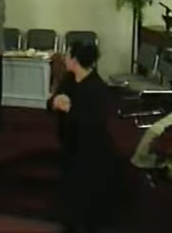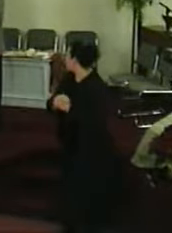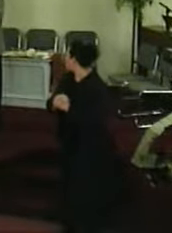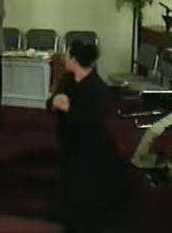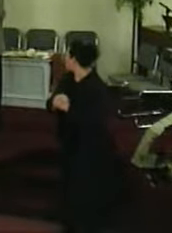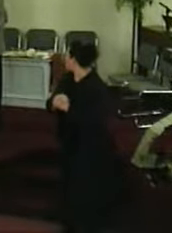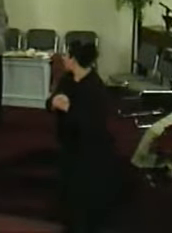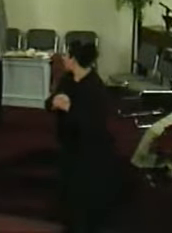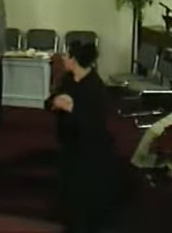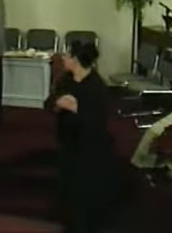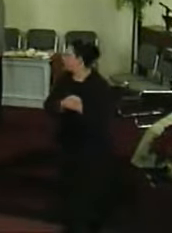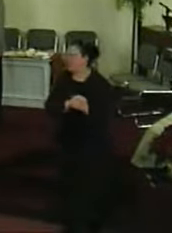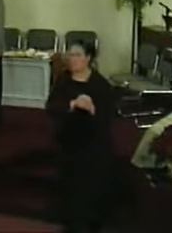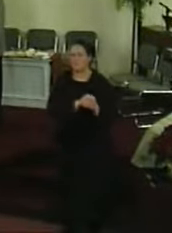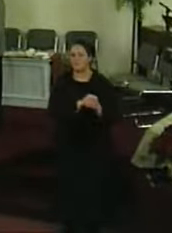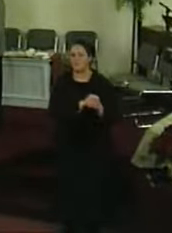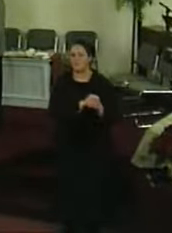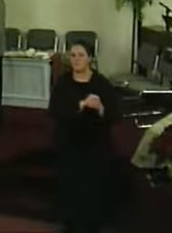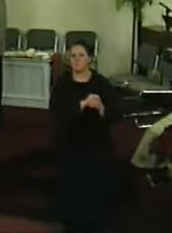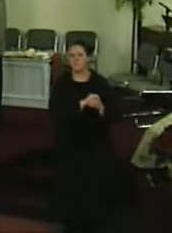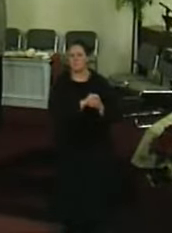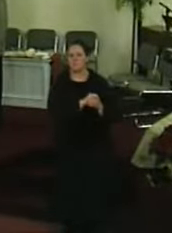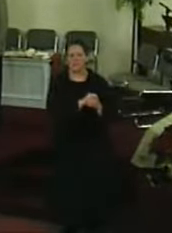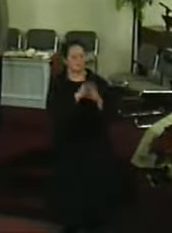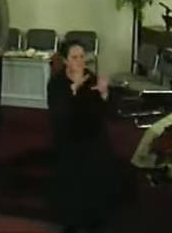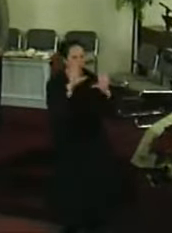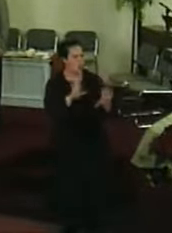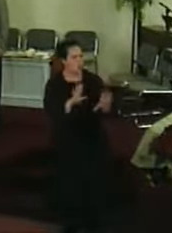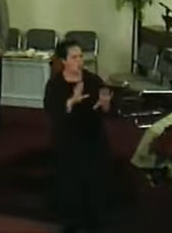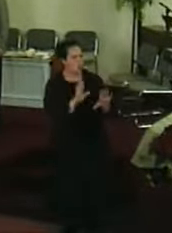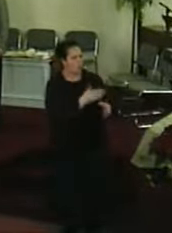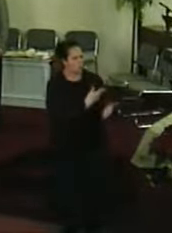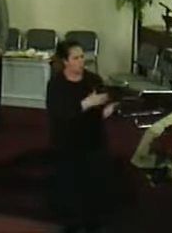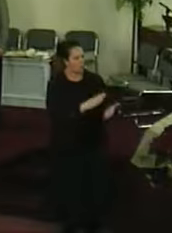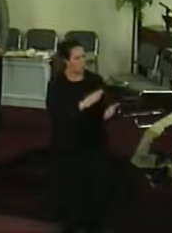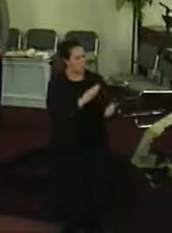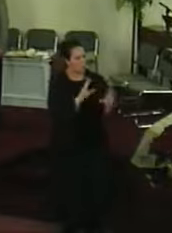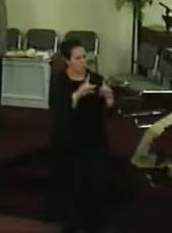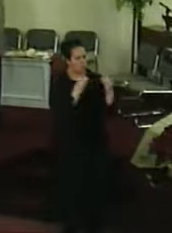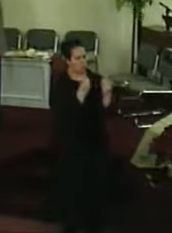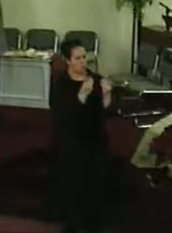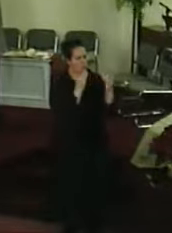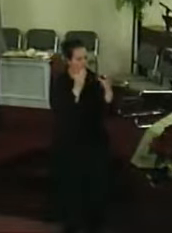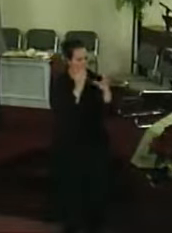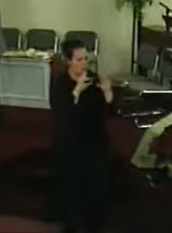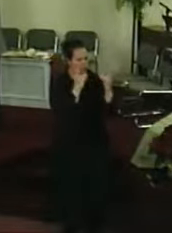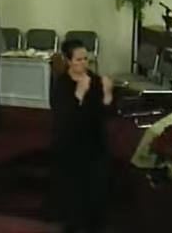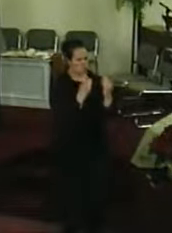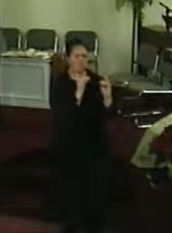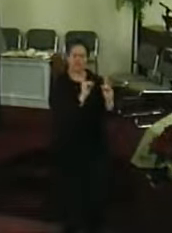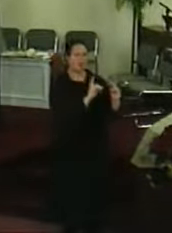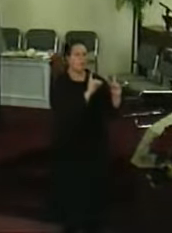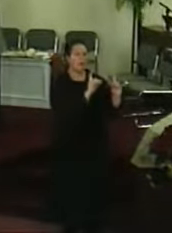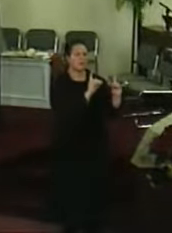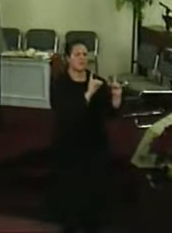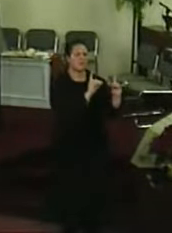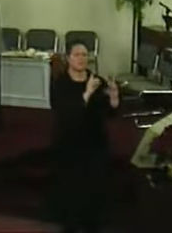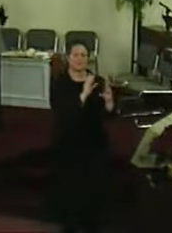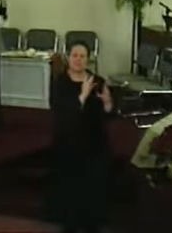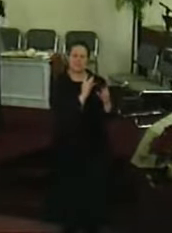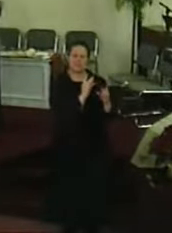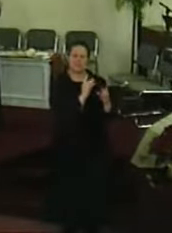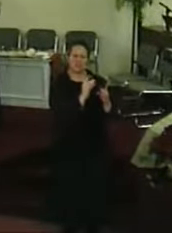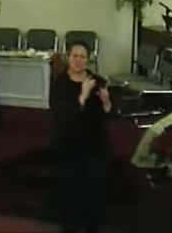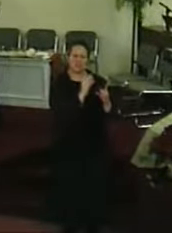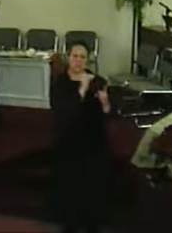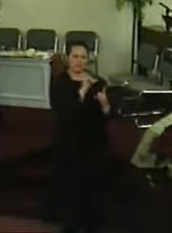and he's a great music director, does a lot of great things, and so a talented family. We're glad to have you with us, brother. God bless you. Preach to us